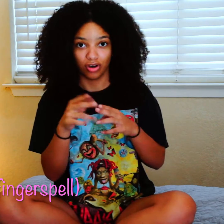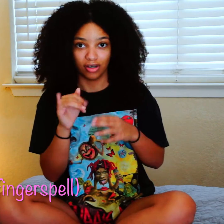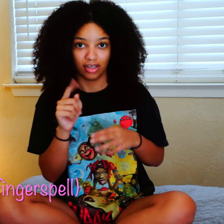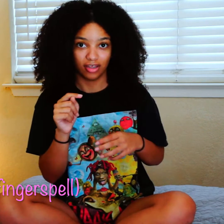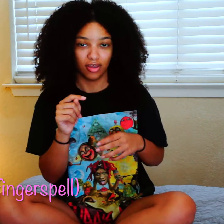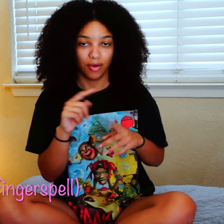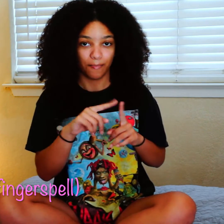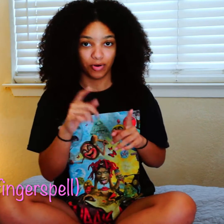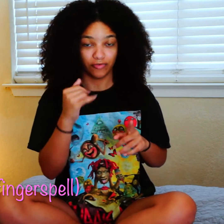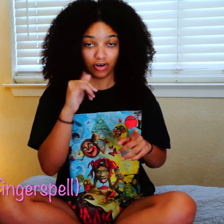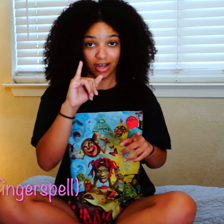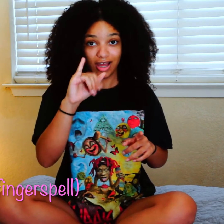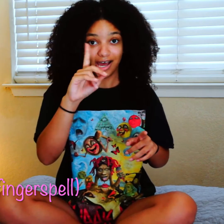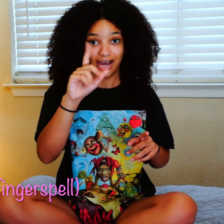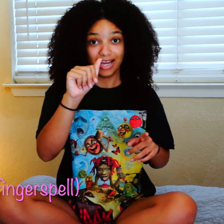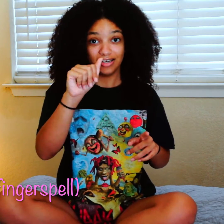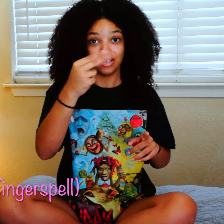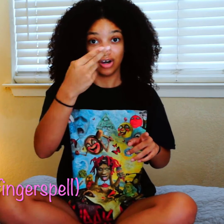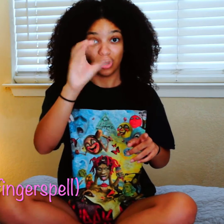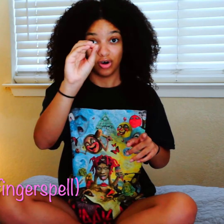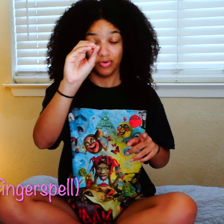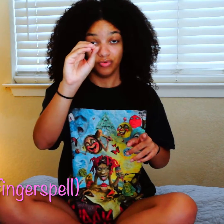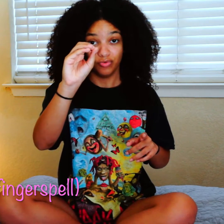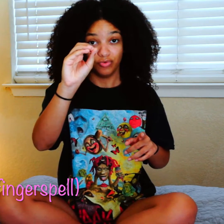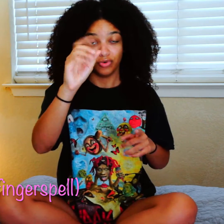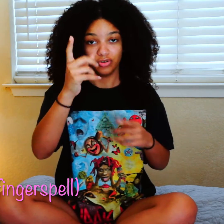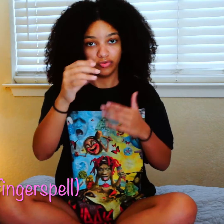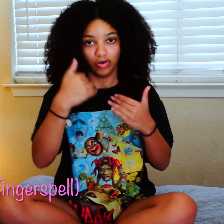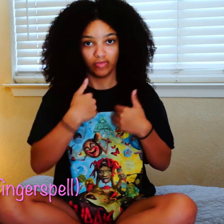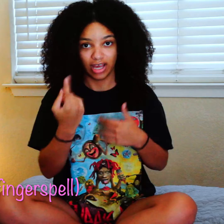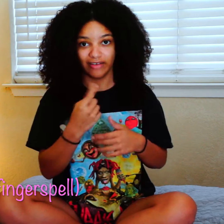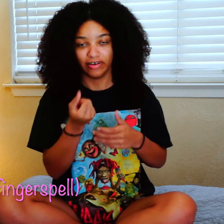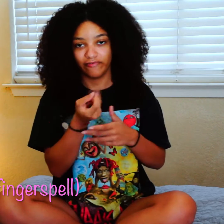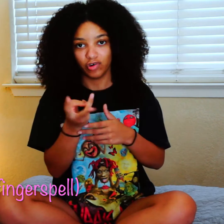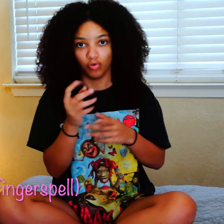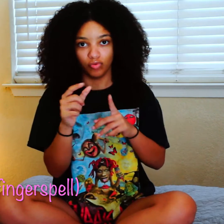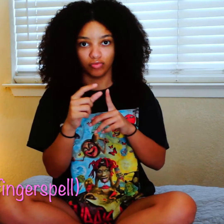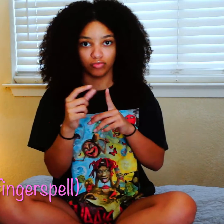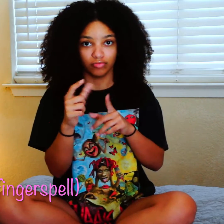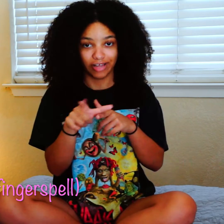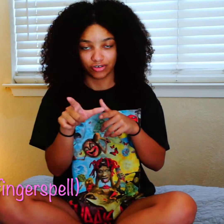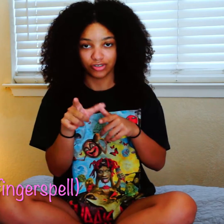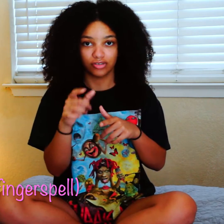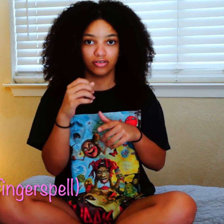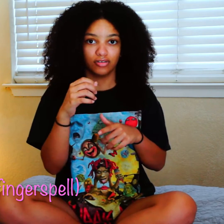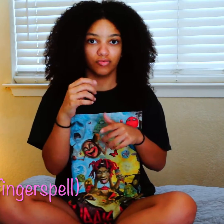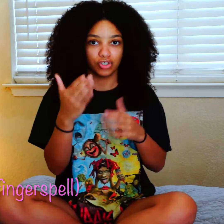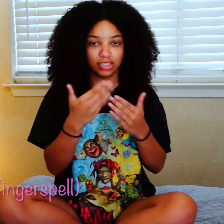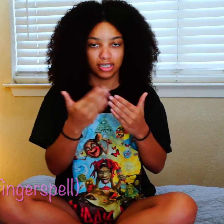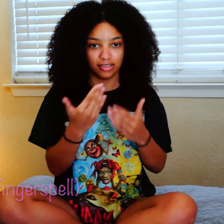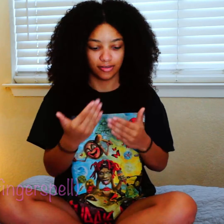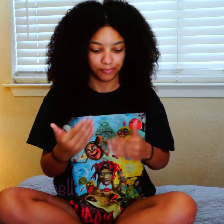it. But for Idaho, you only have a few letters, which is easy.